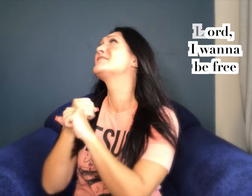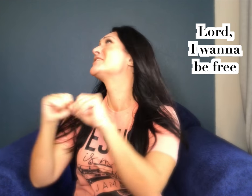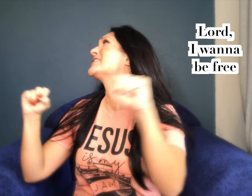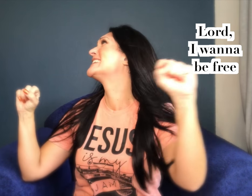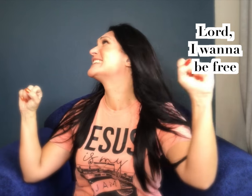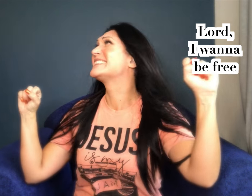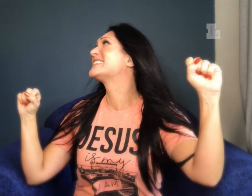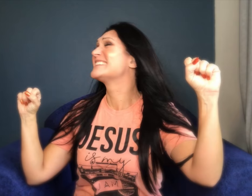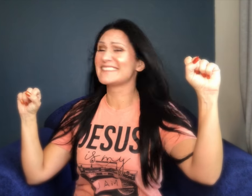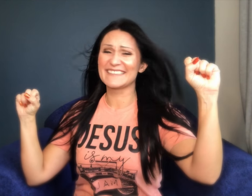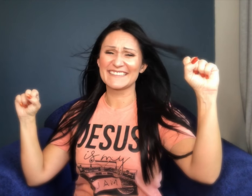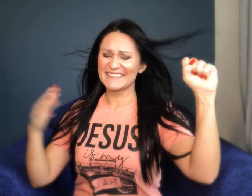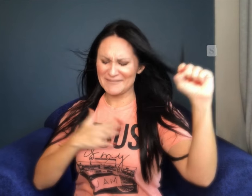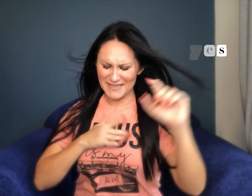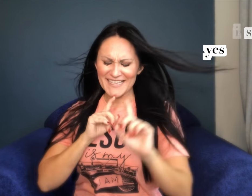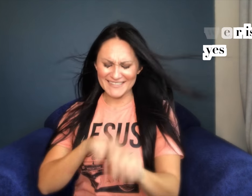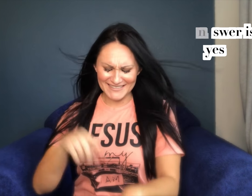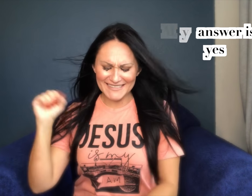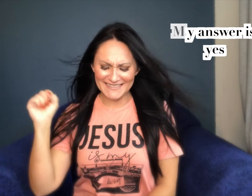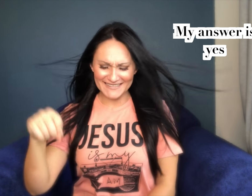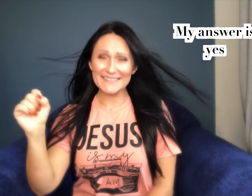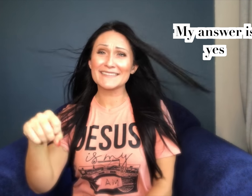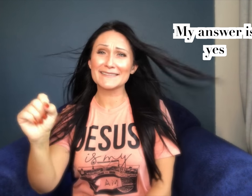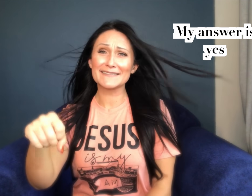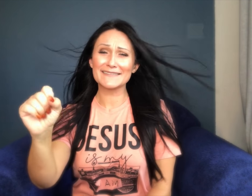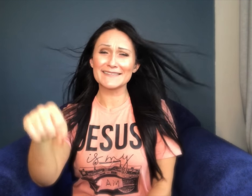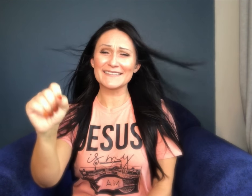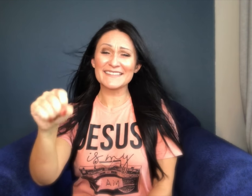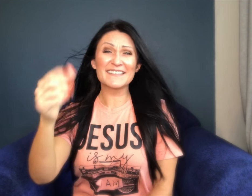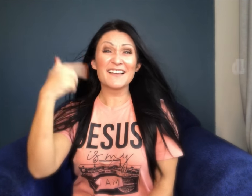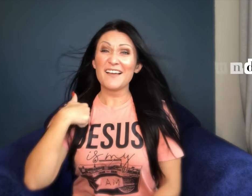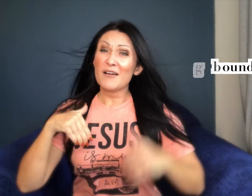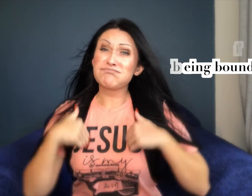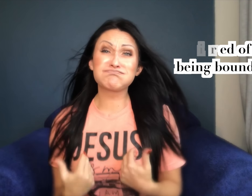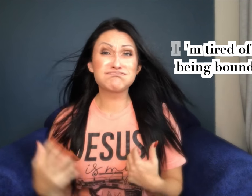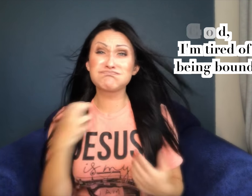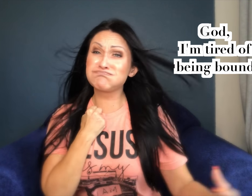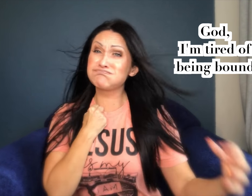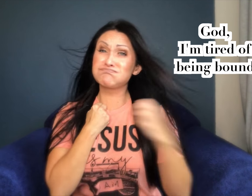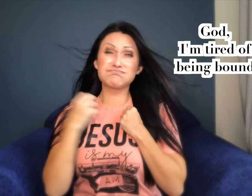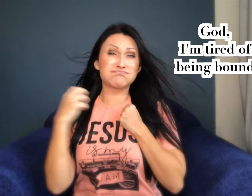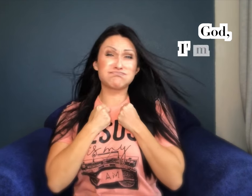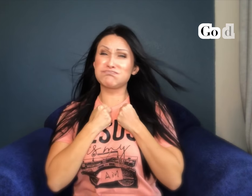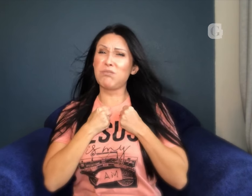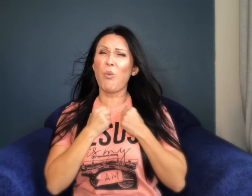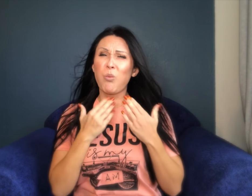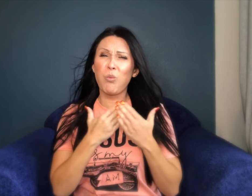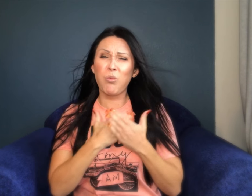want to be free. My answer is yes. God, I'm tired of being bound.